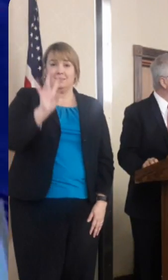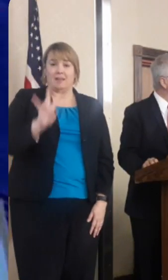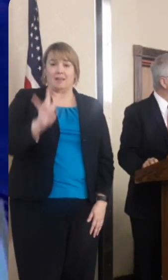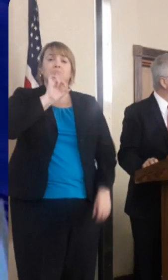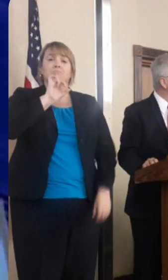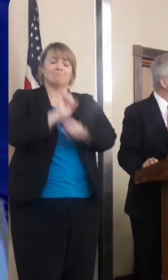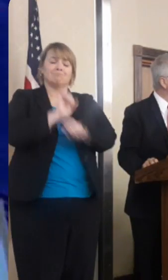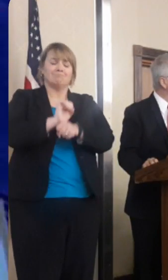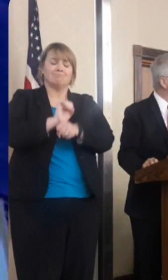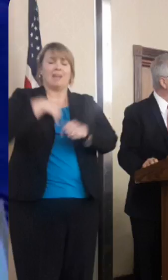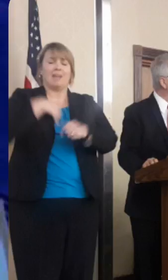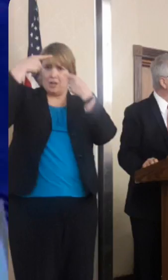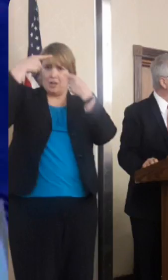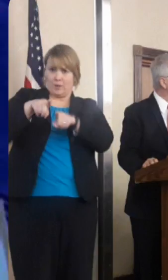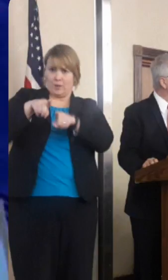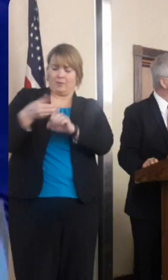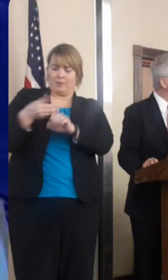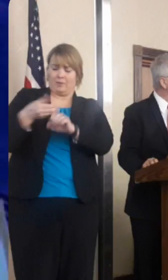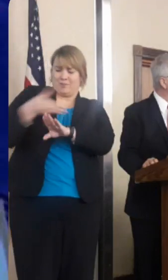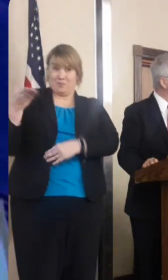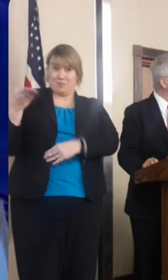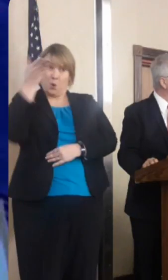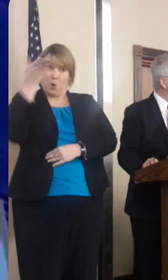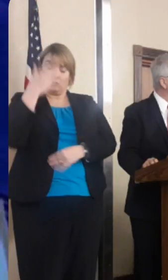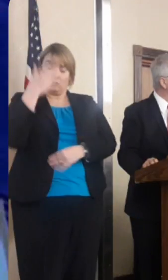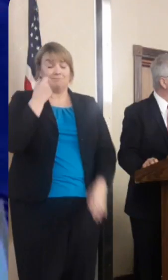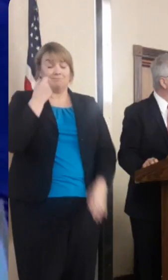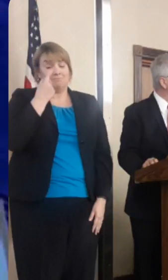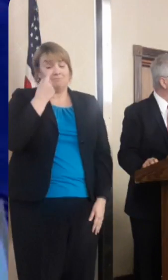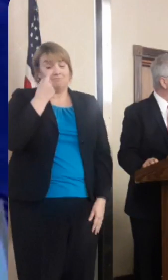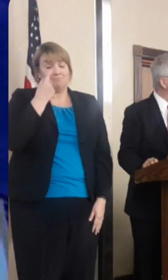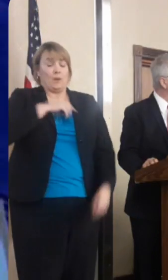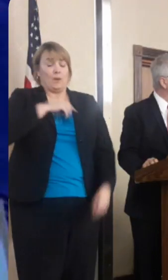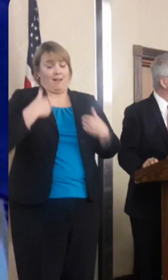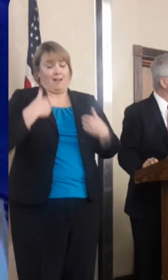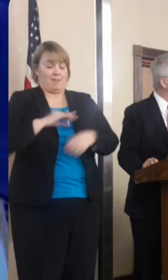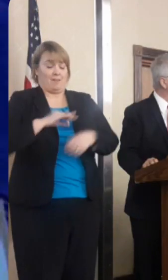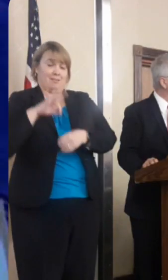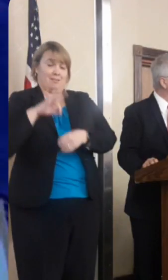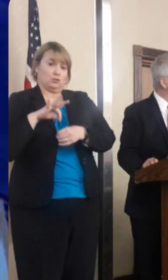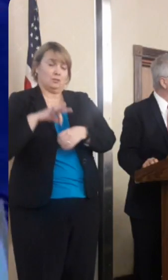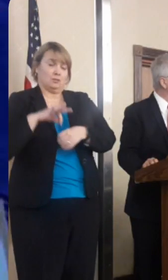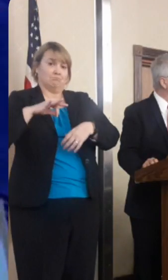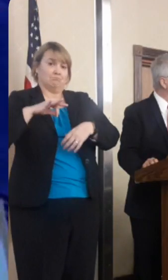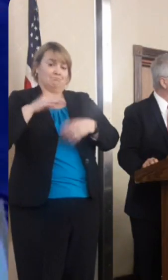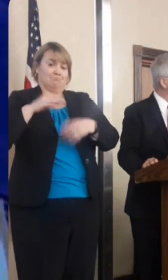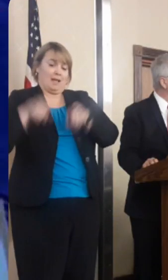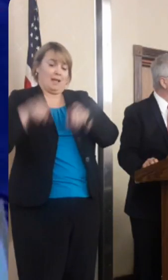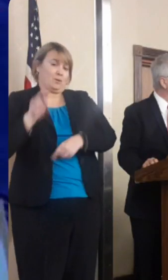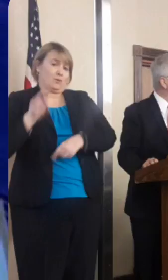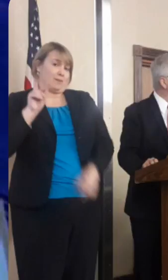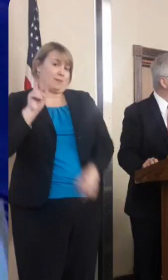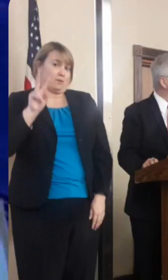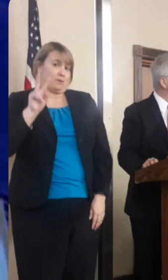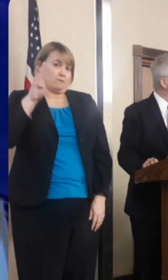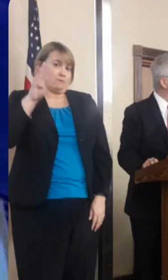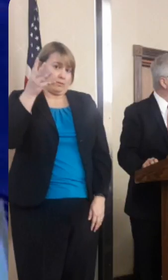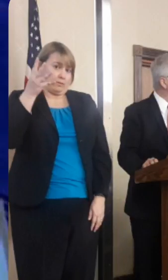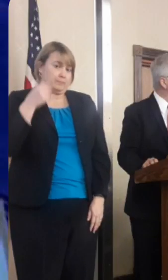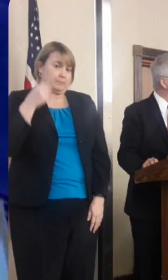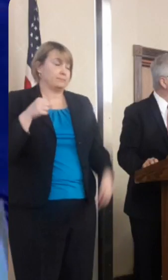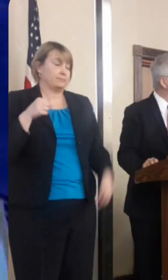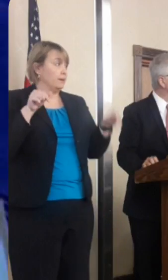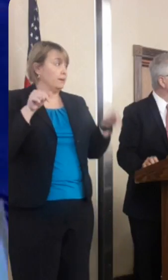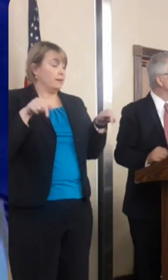Okay, we've got an election coming forth in November. And we need to unify this body